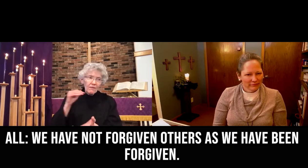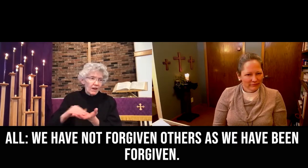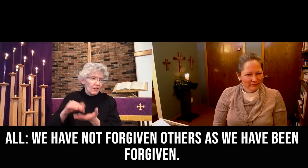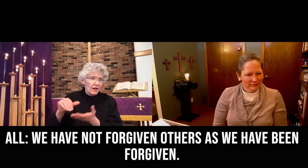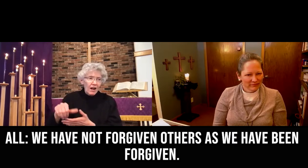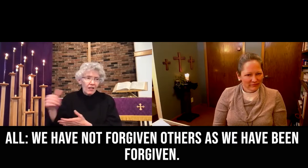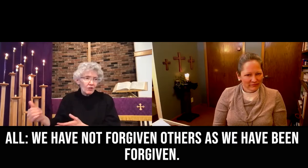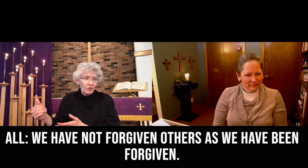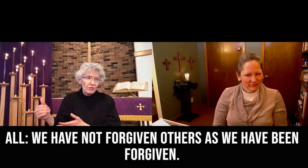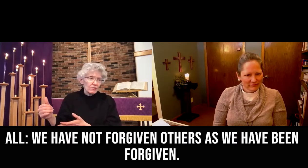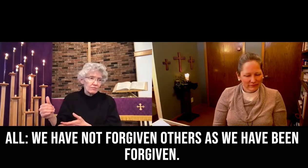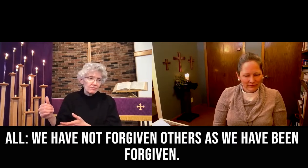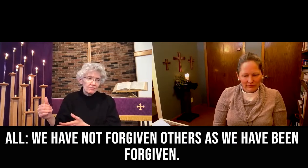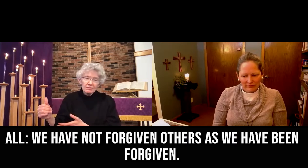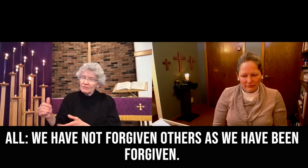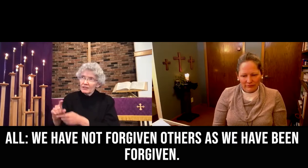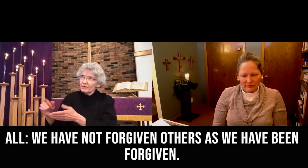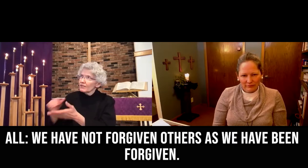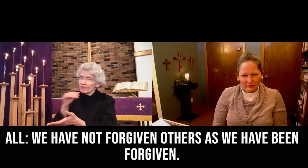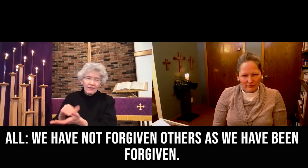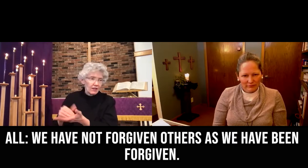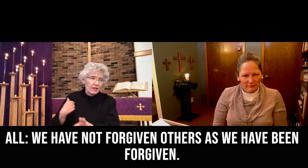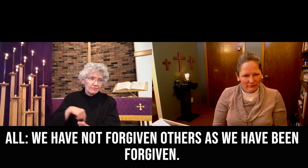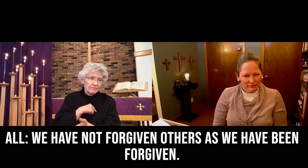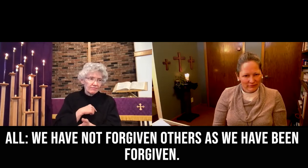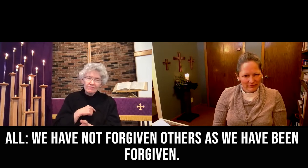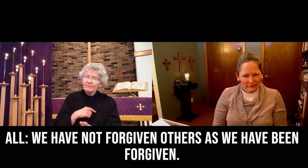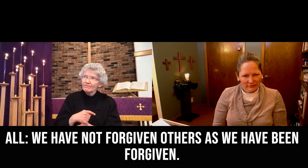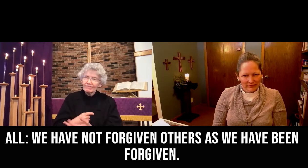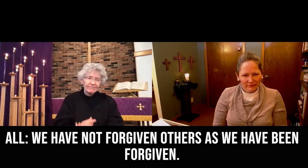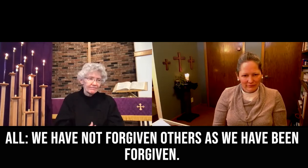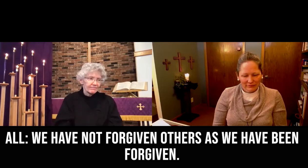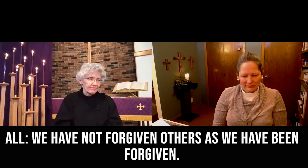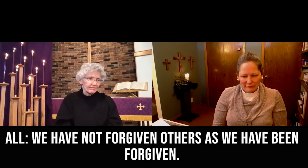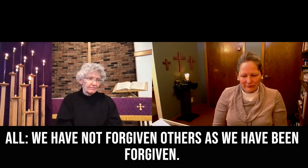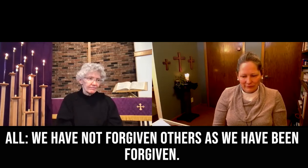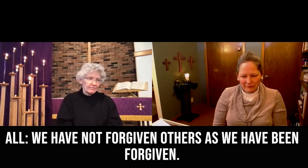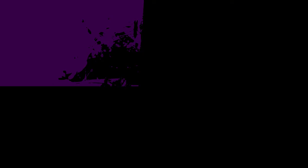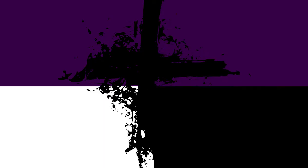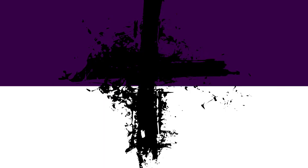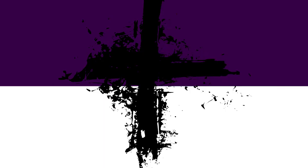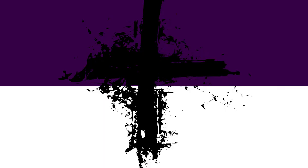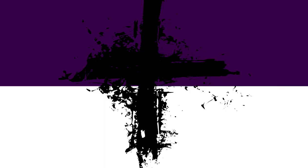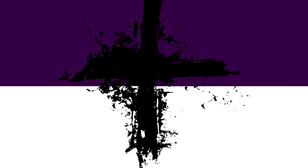we have not forgiven others as we have been forgiven.